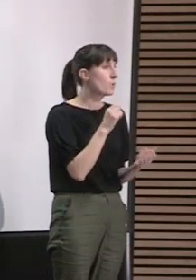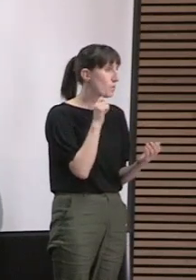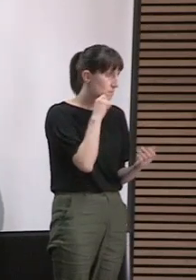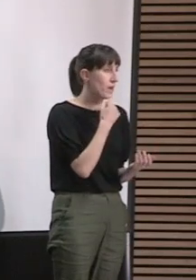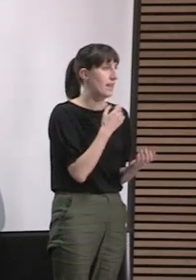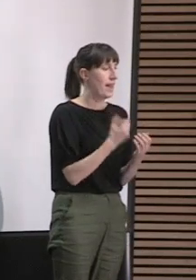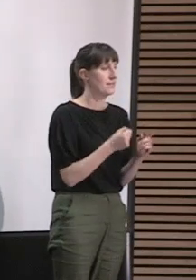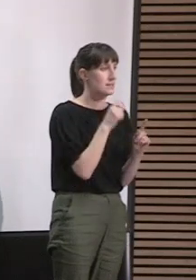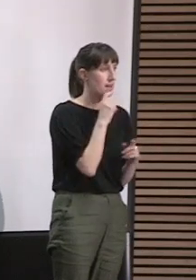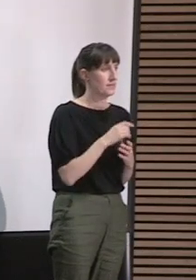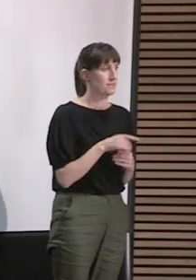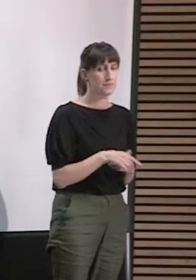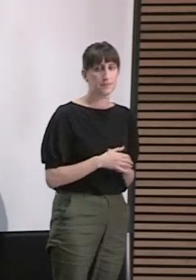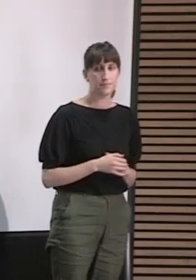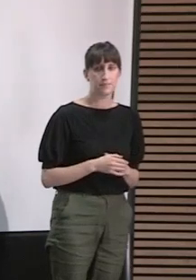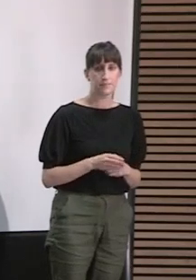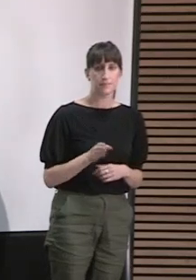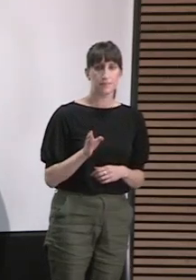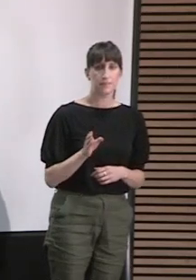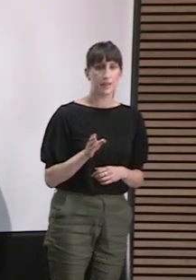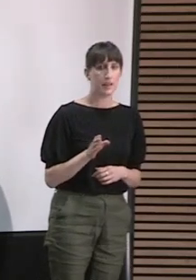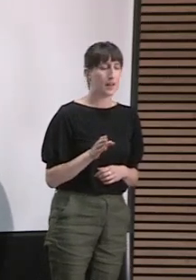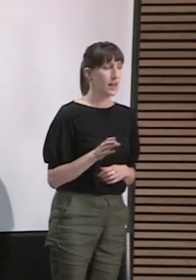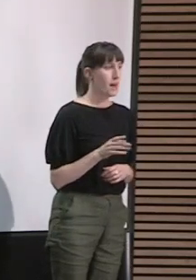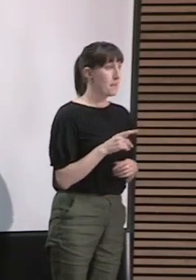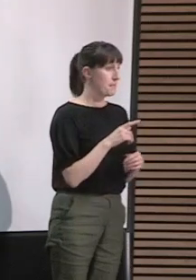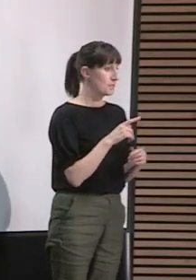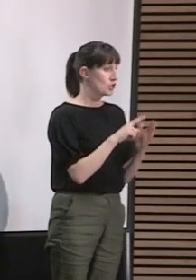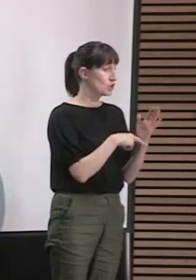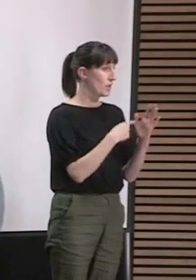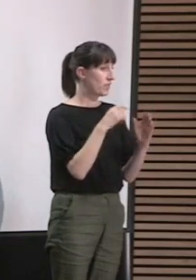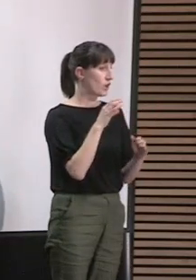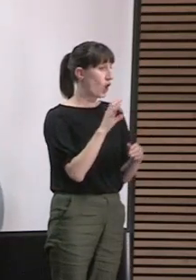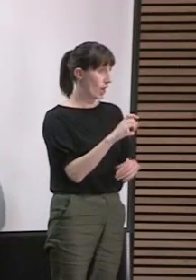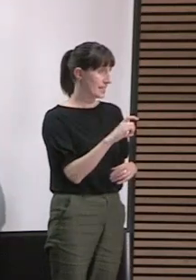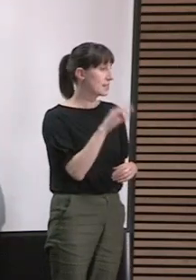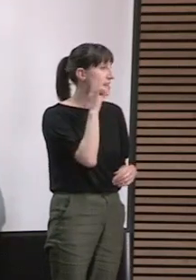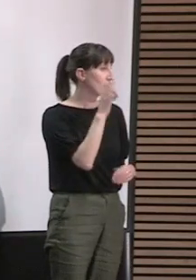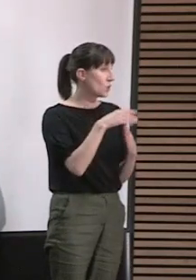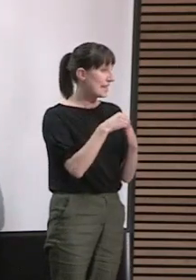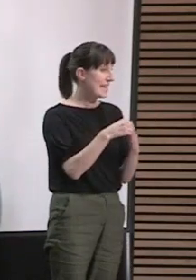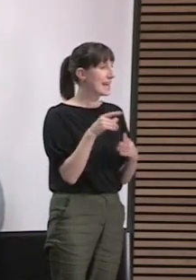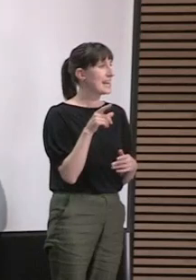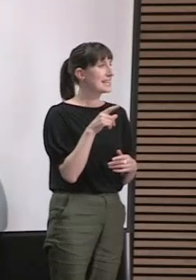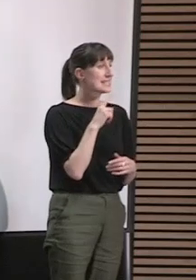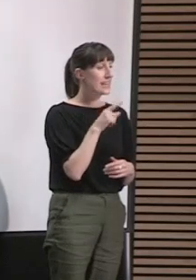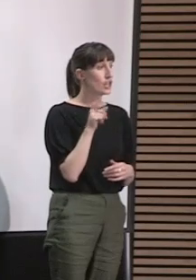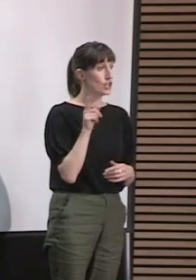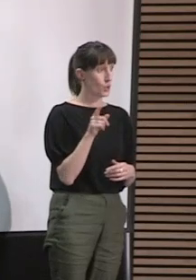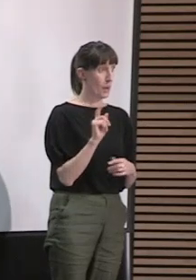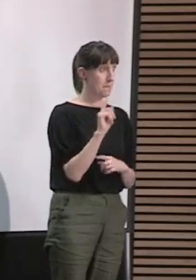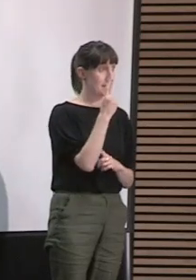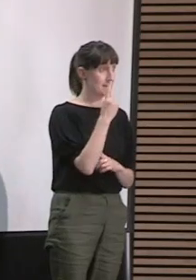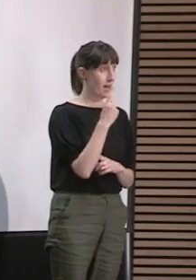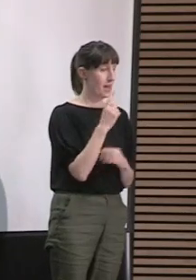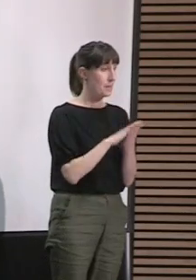describing you as essentially a part-time health minister this morning? I completely disagree with her. I can certainly tell you it doesn't feel particularly part-time